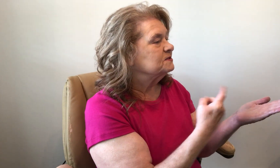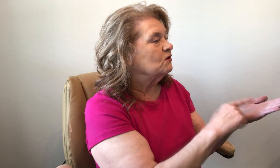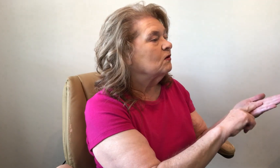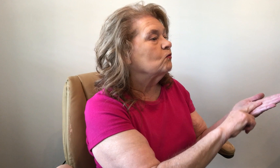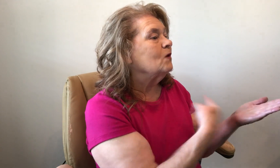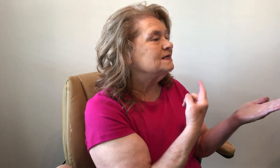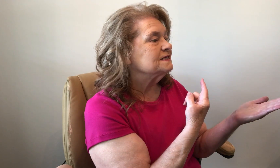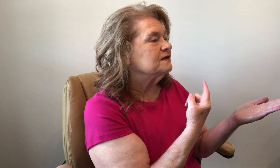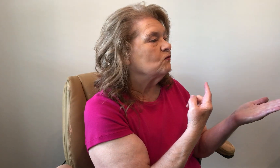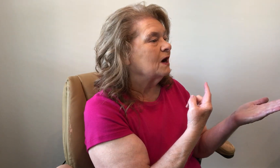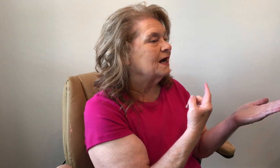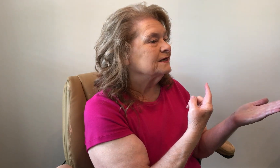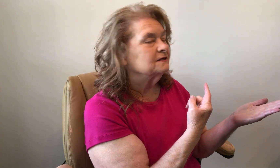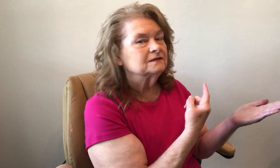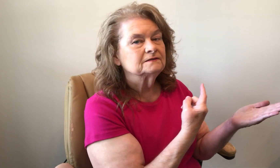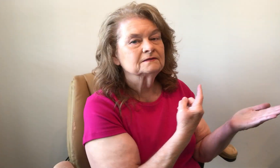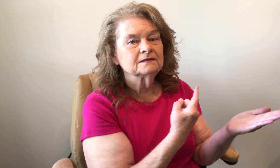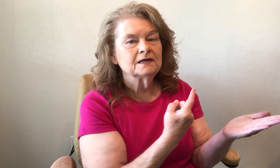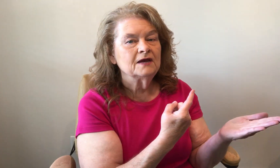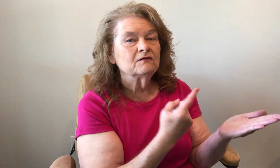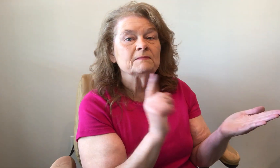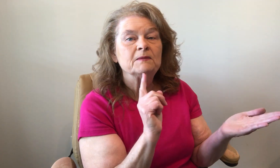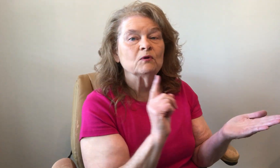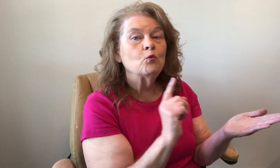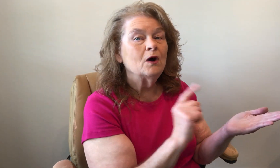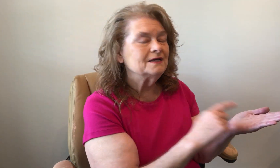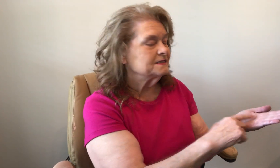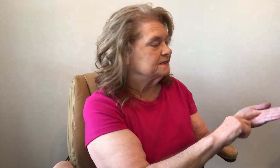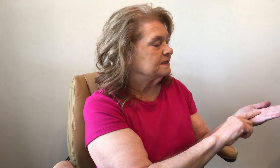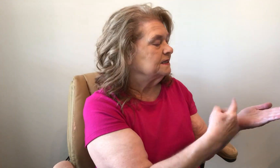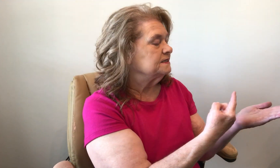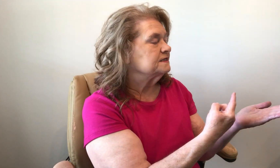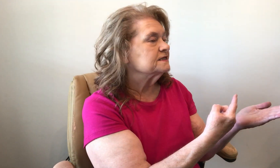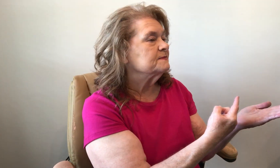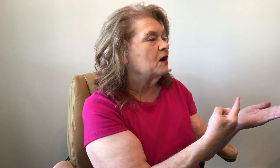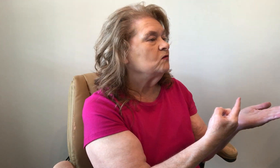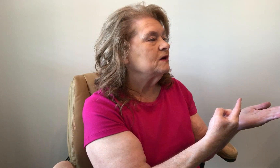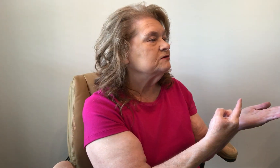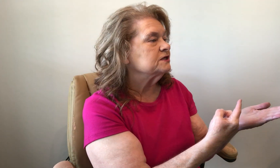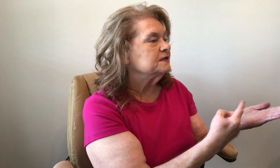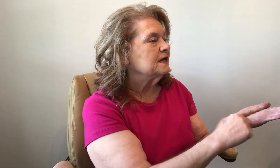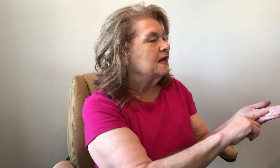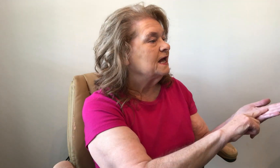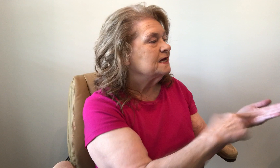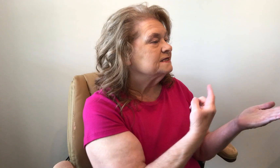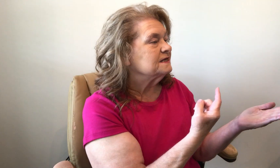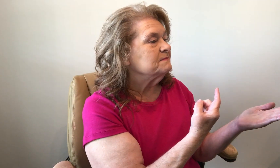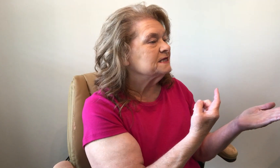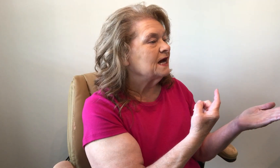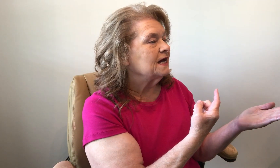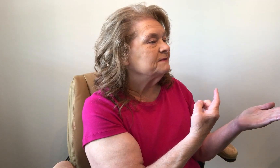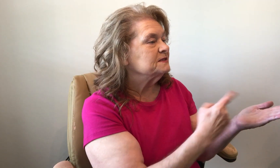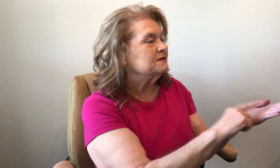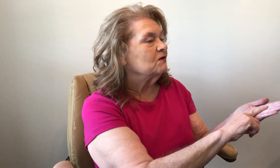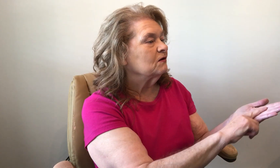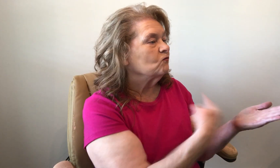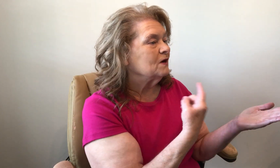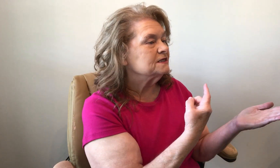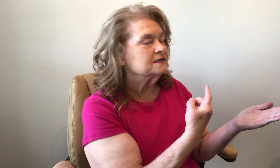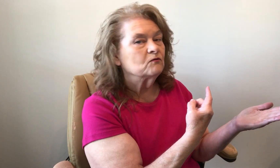or once in a while. Remember, once is the small motion, sometimes or once in a